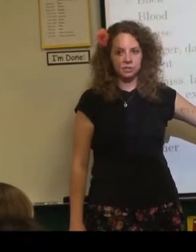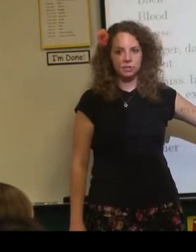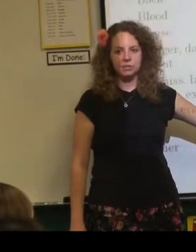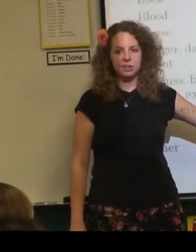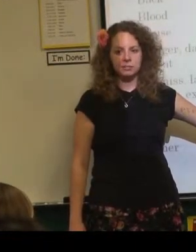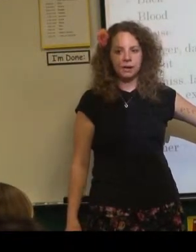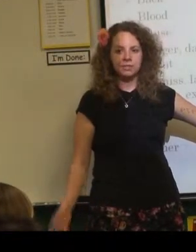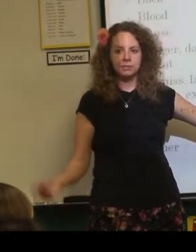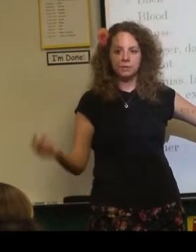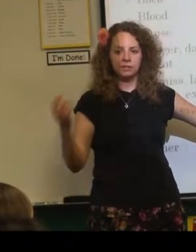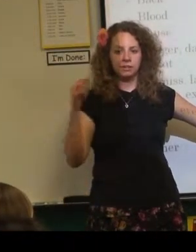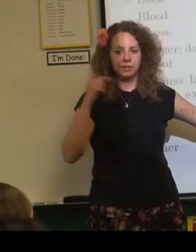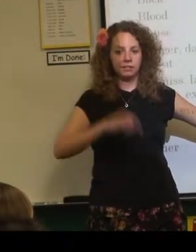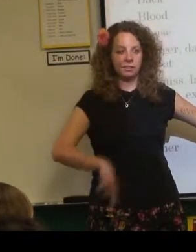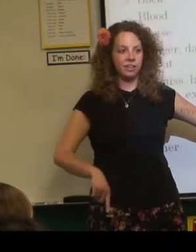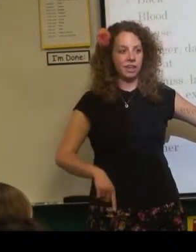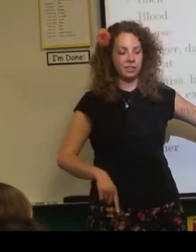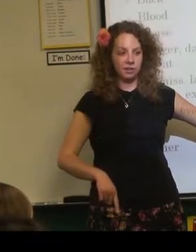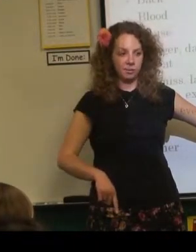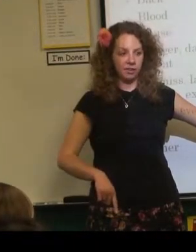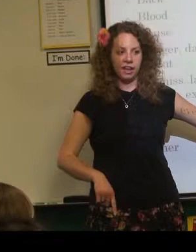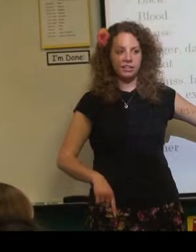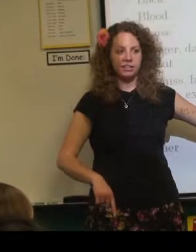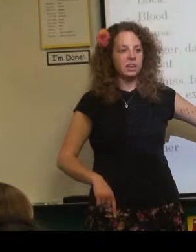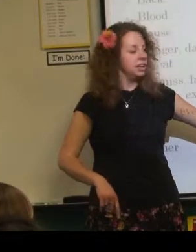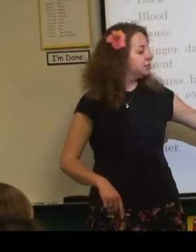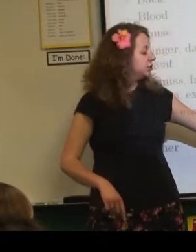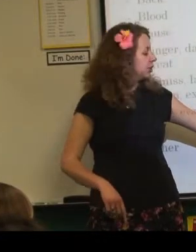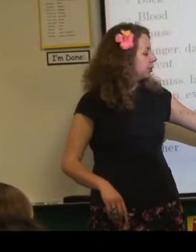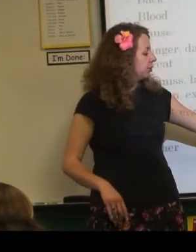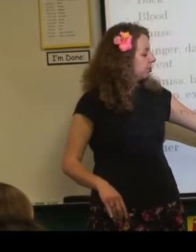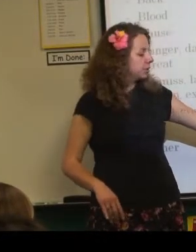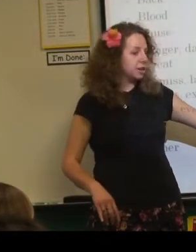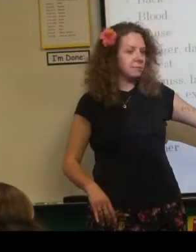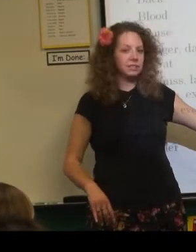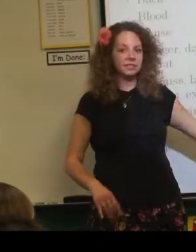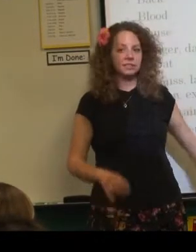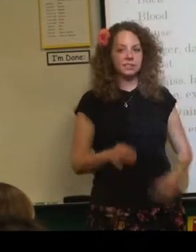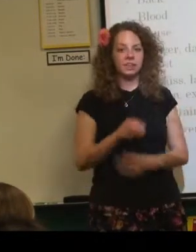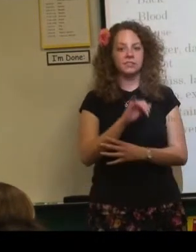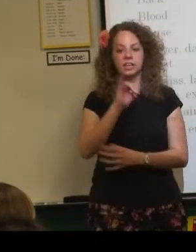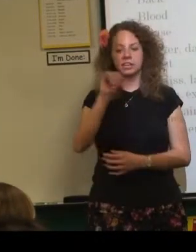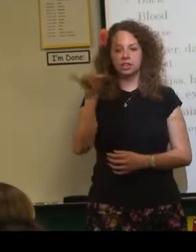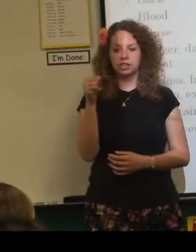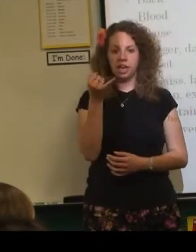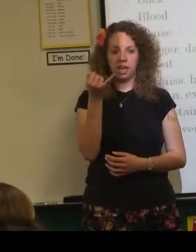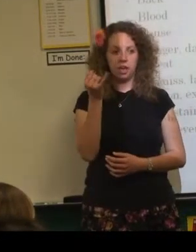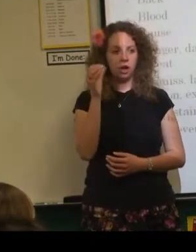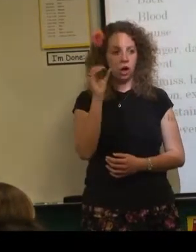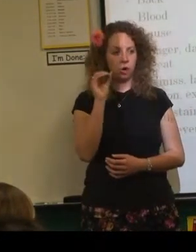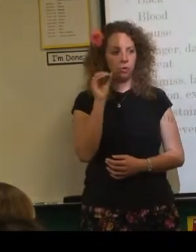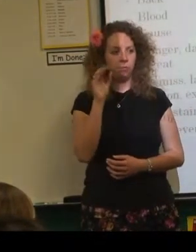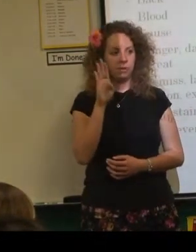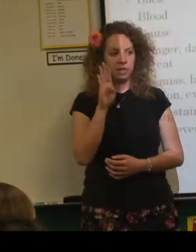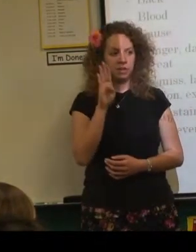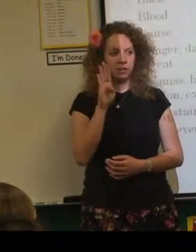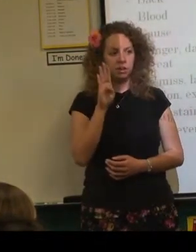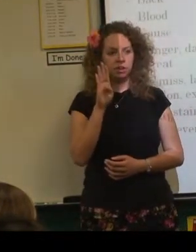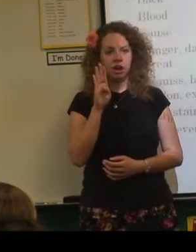know we talked about this one in the ASL 1 class. And so what that means is instead of signing J-O-B, you're